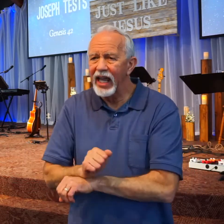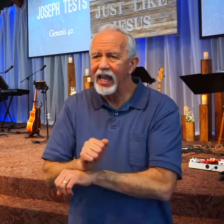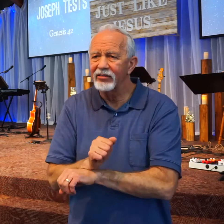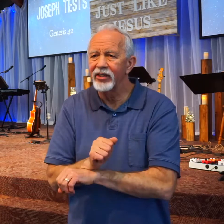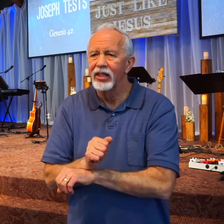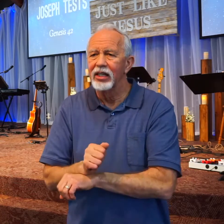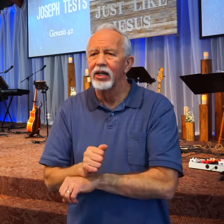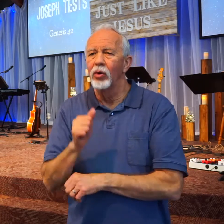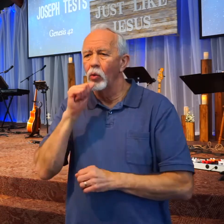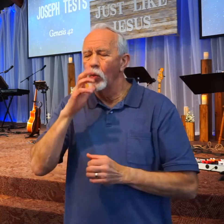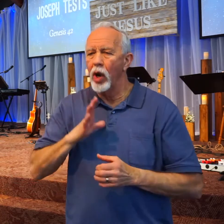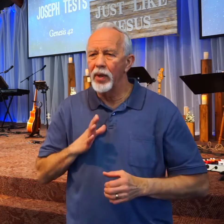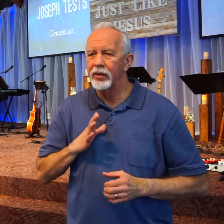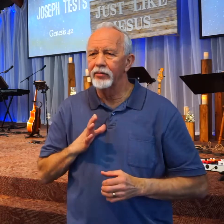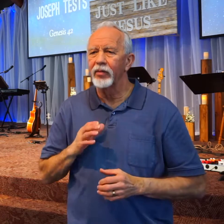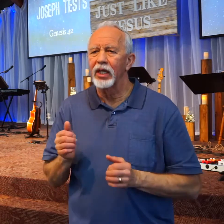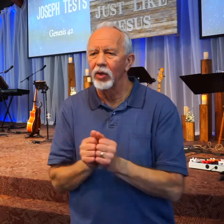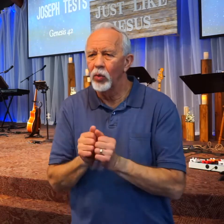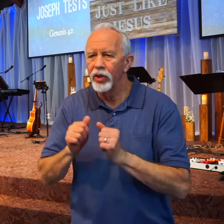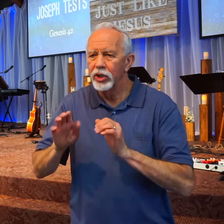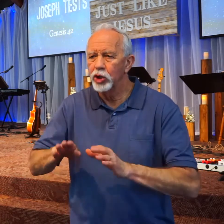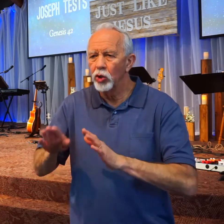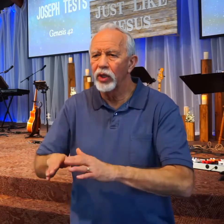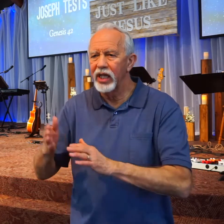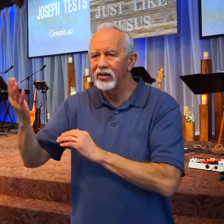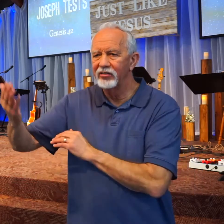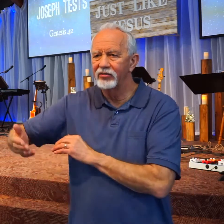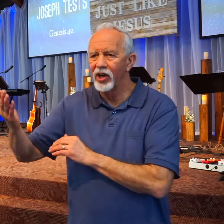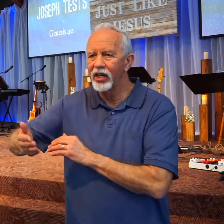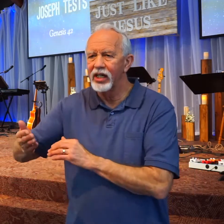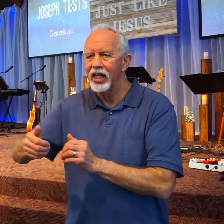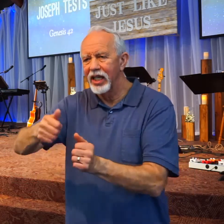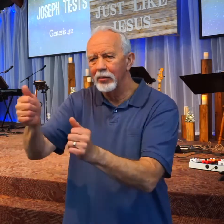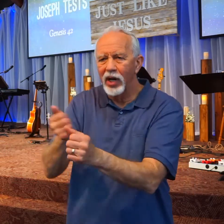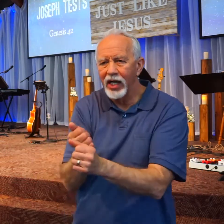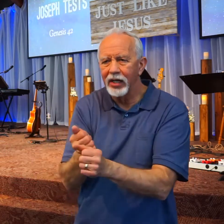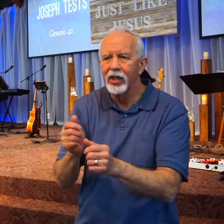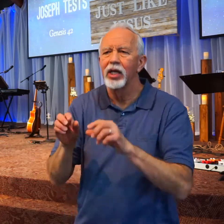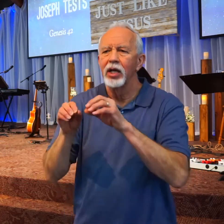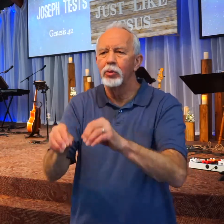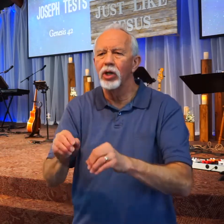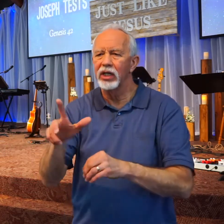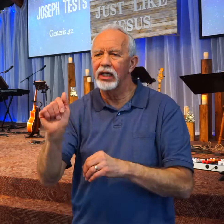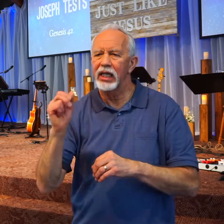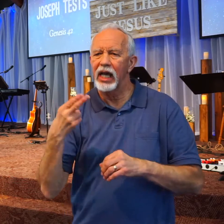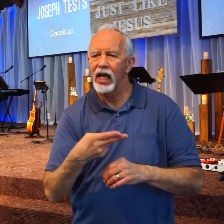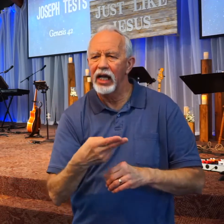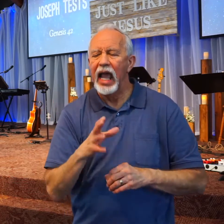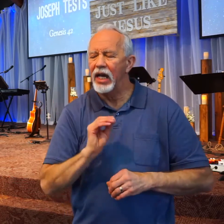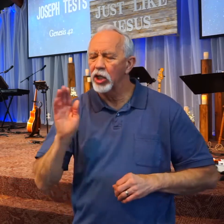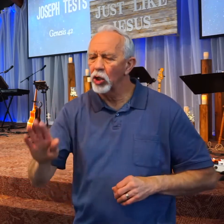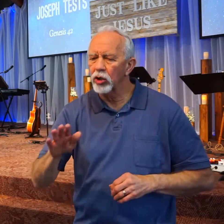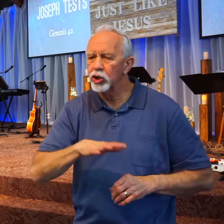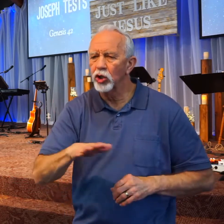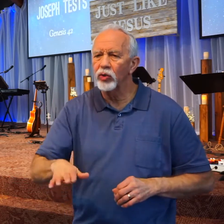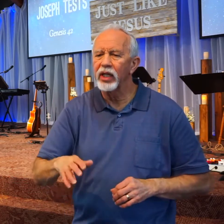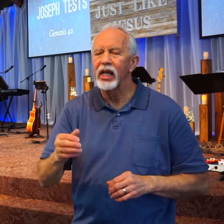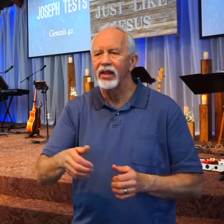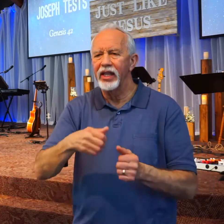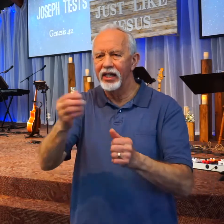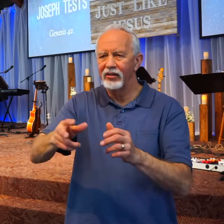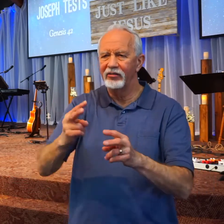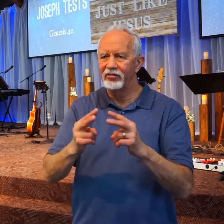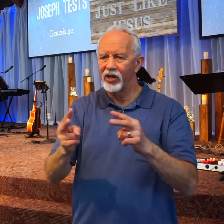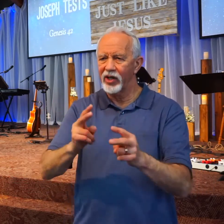and Zilpah, and put them in the front with their children. And then behind them, he put Leah and her children. And then in the